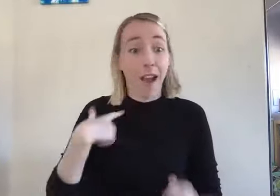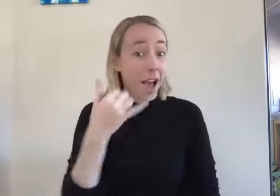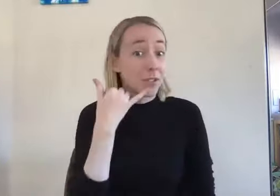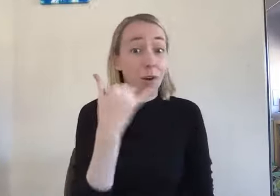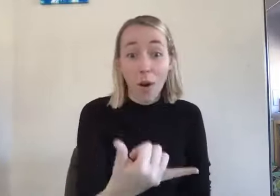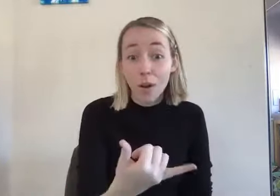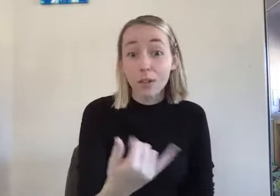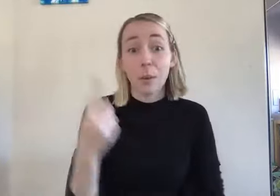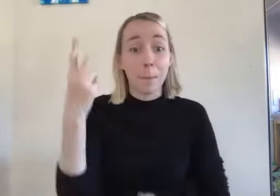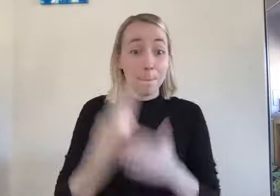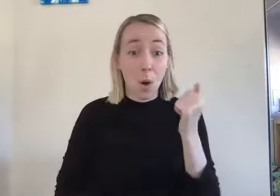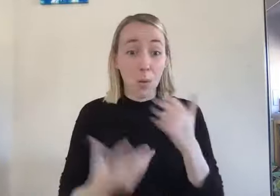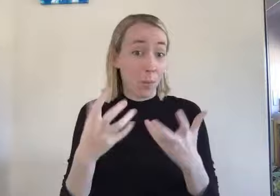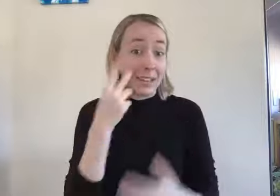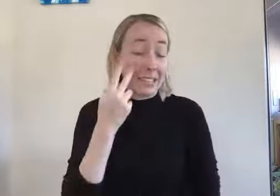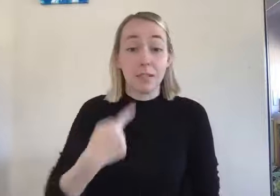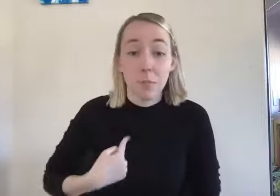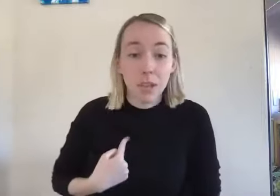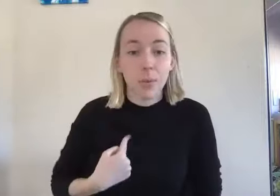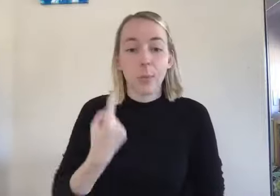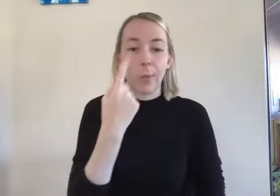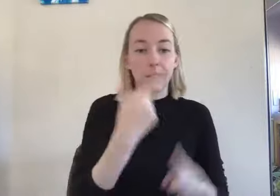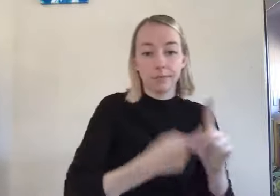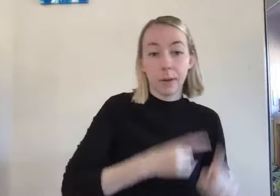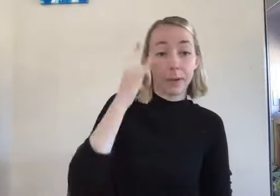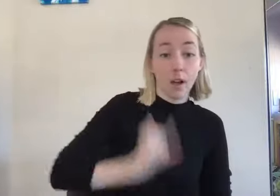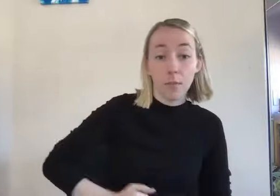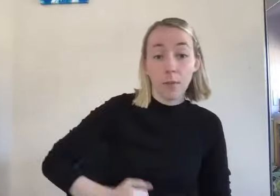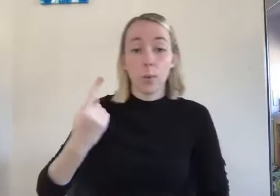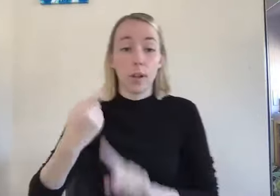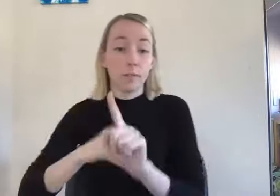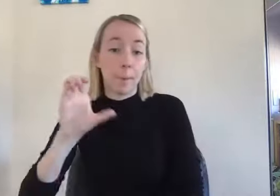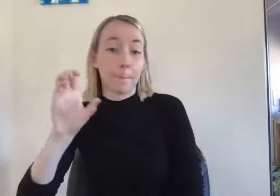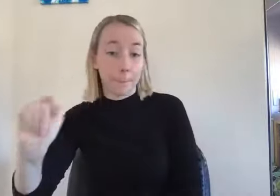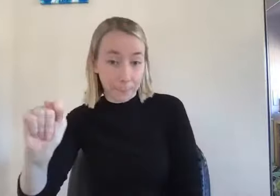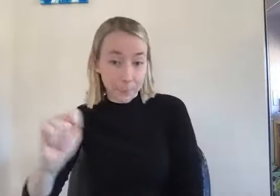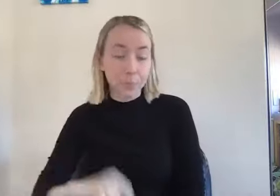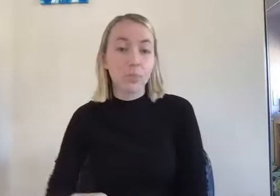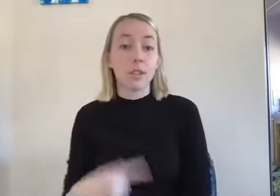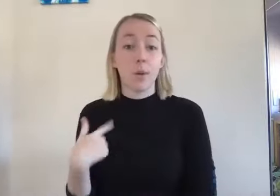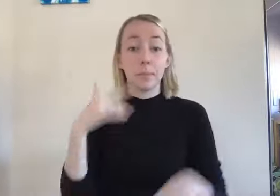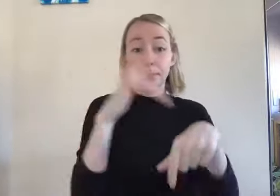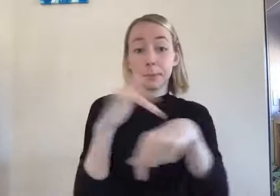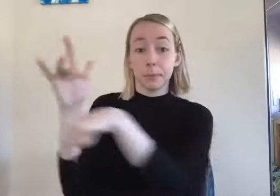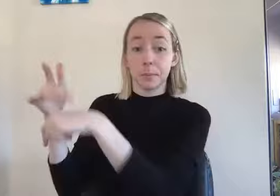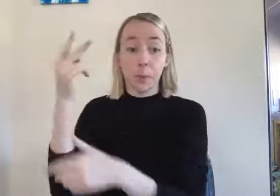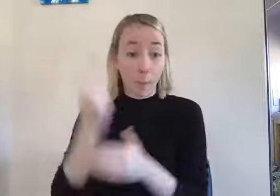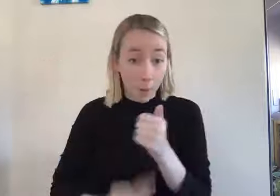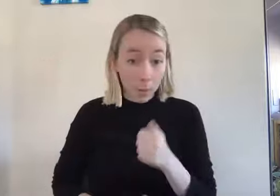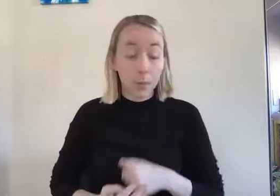called. I made the approach. They both wanted to see me. One was in Oakland, California. One was in Connecticut, and I went back and saw